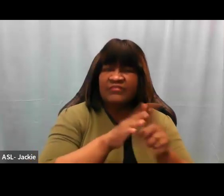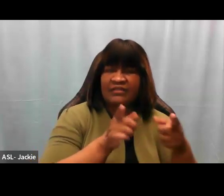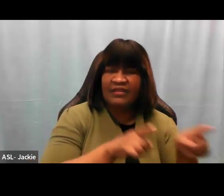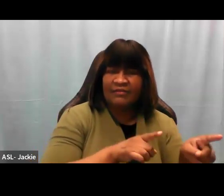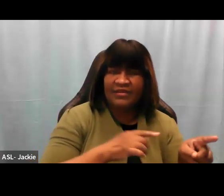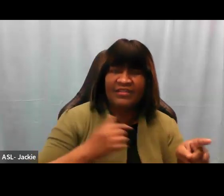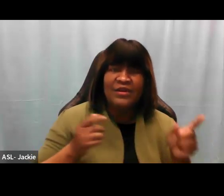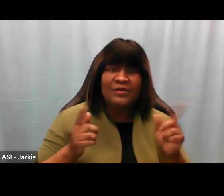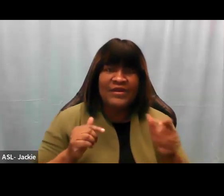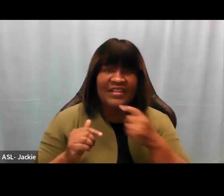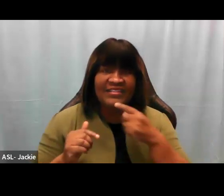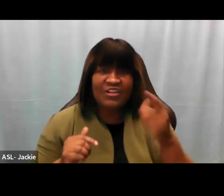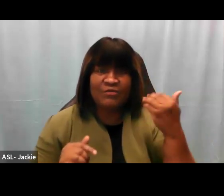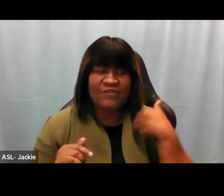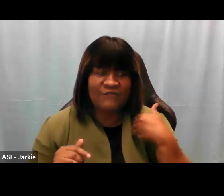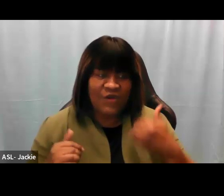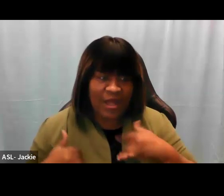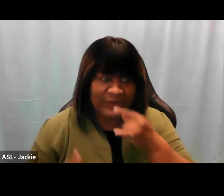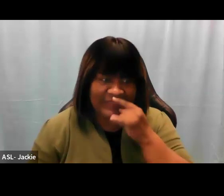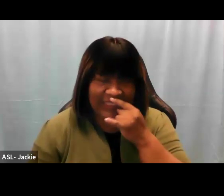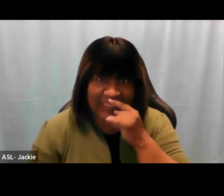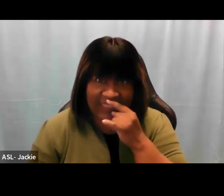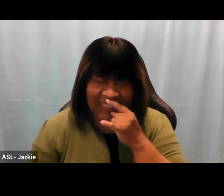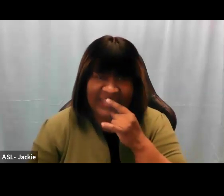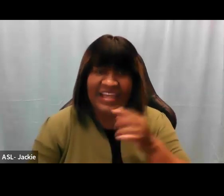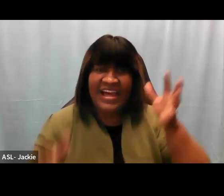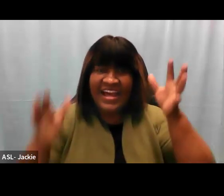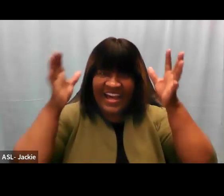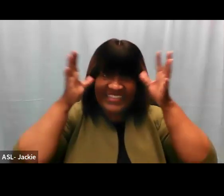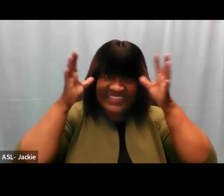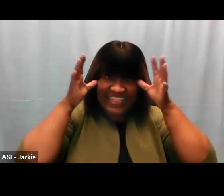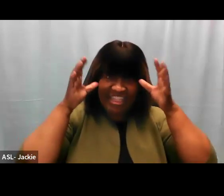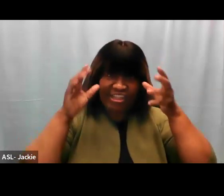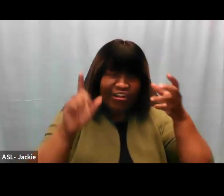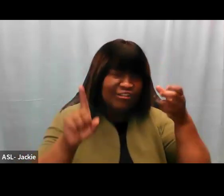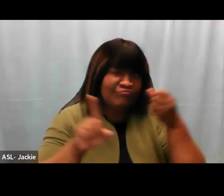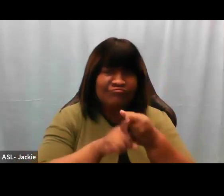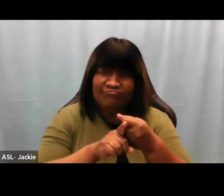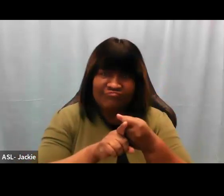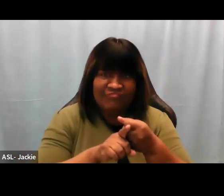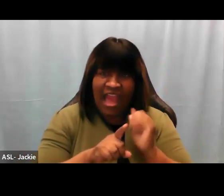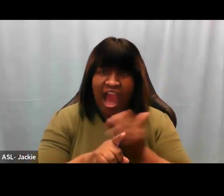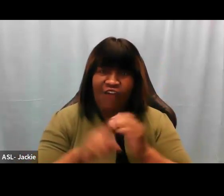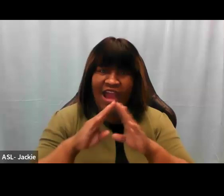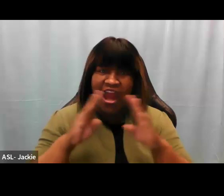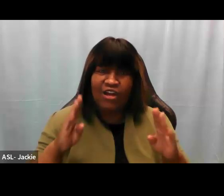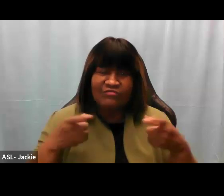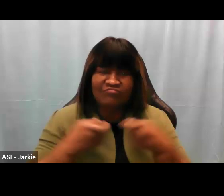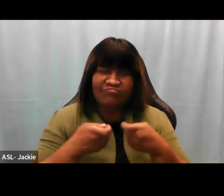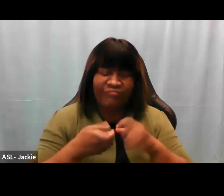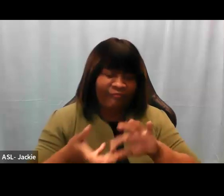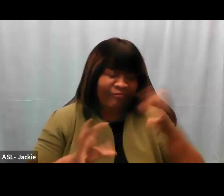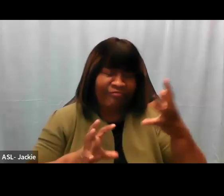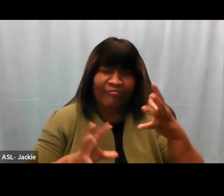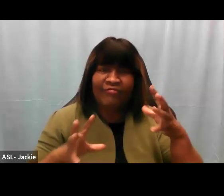you when I tell you when I was a kid, a deer ran into our electrical box at our house and knocked out the